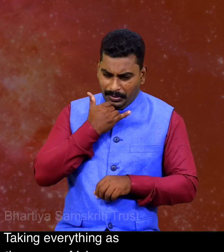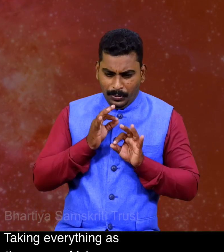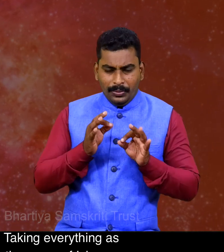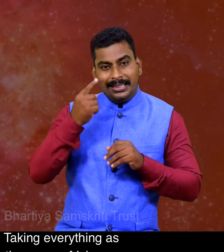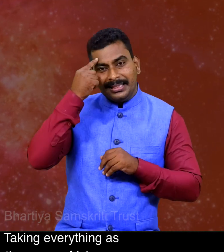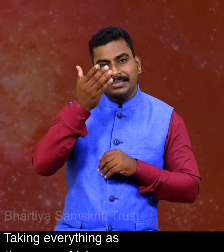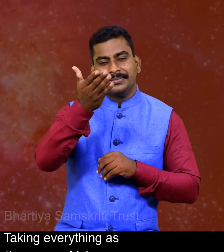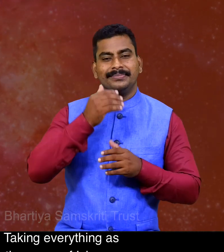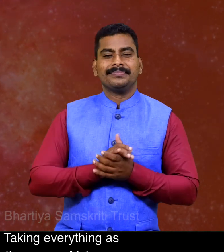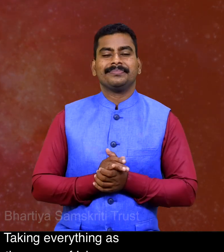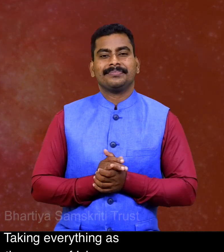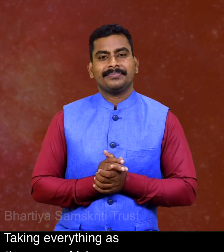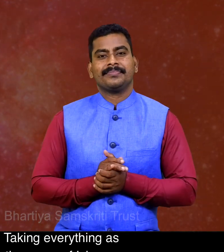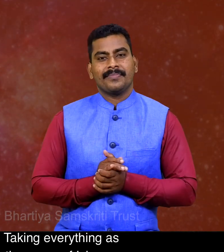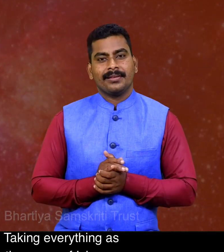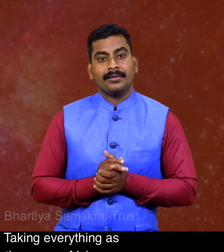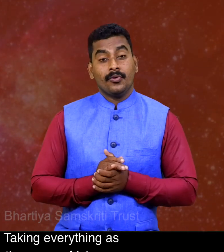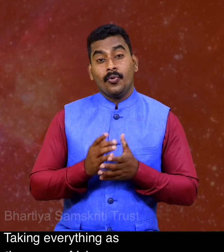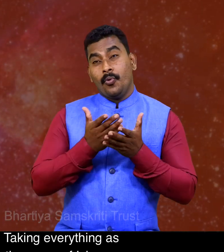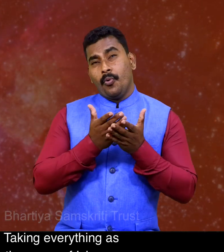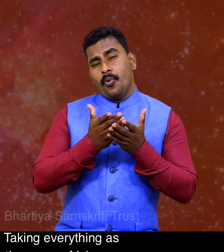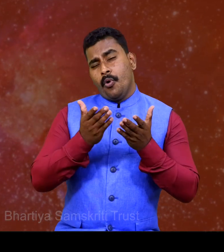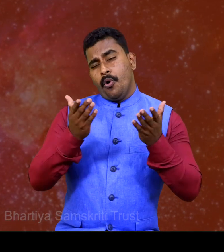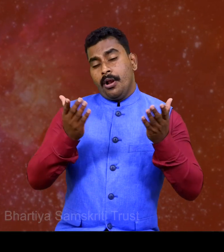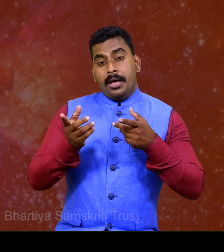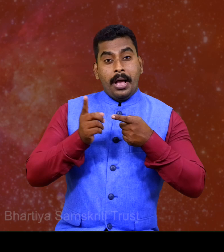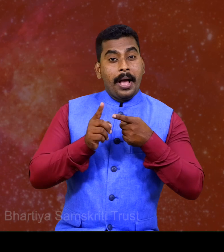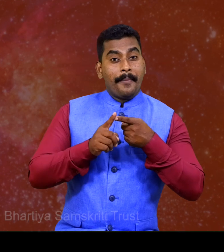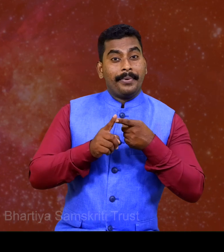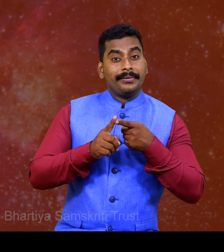Taking everything as the grace of Ishvara.